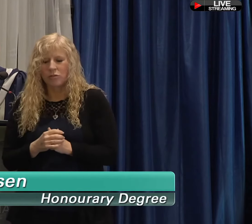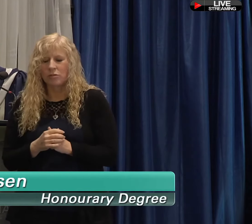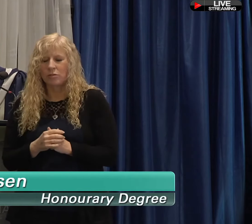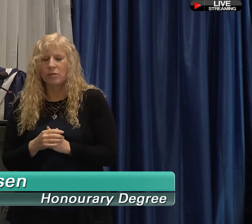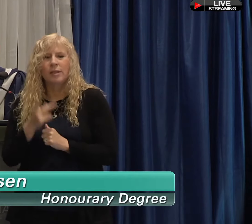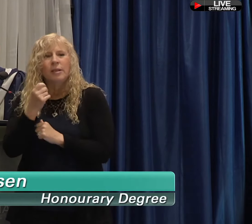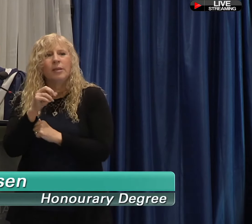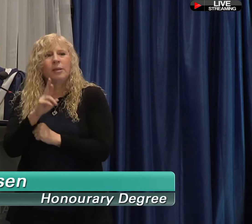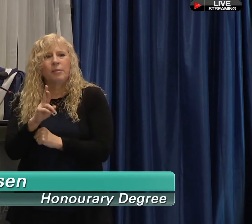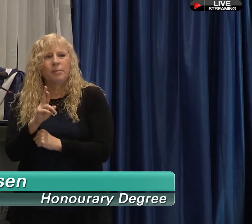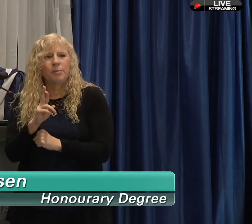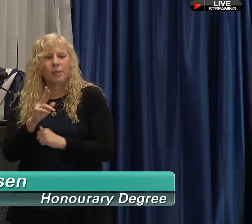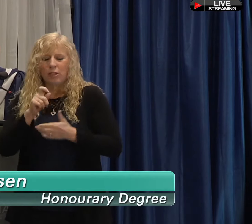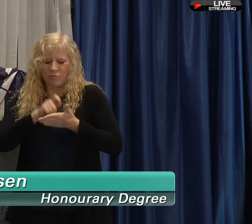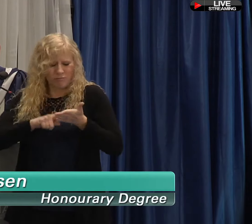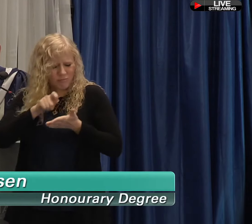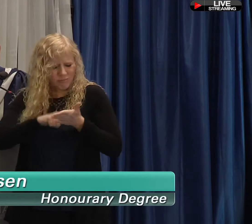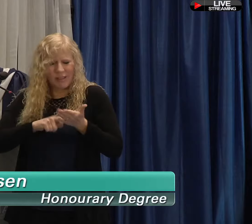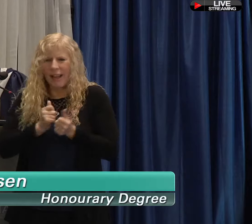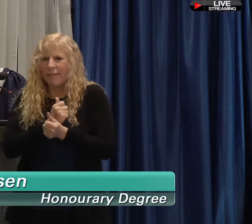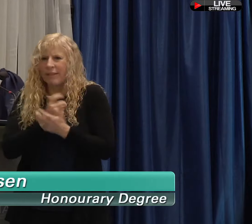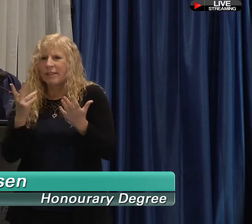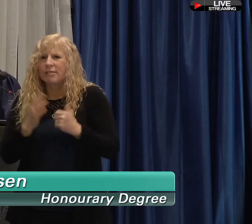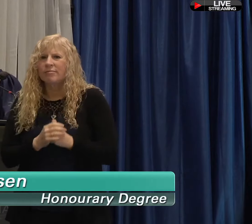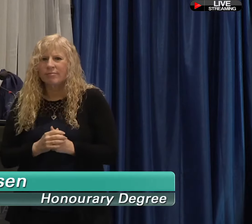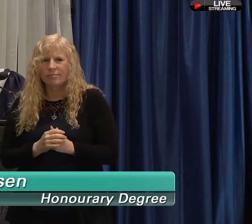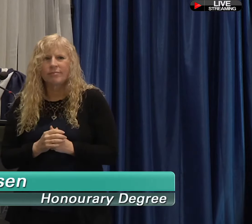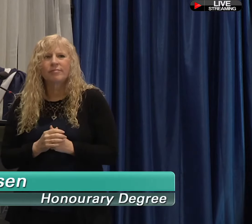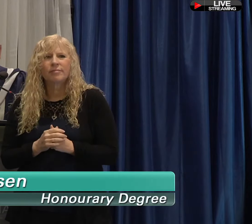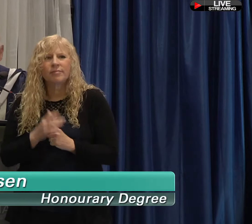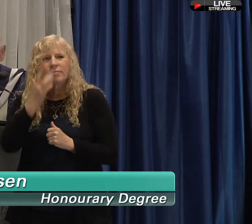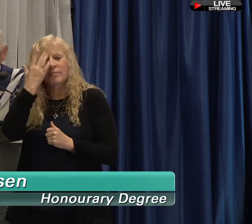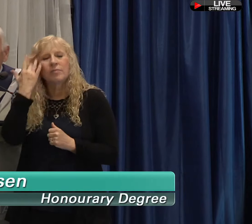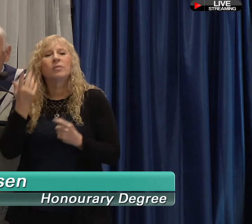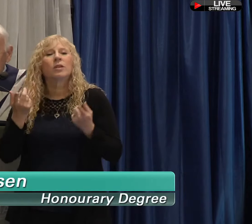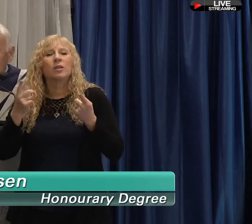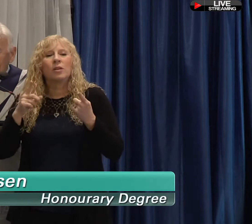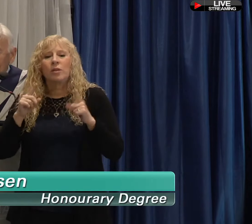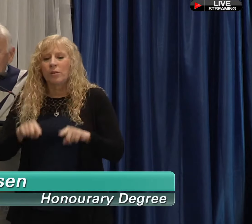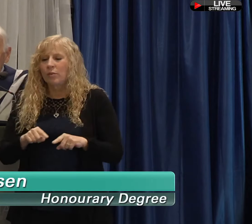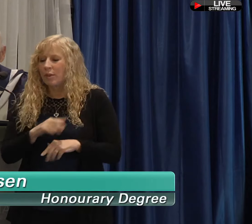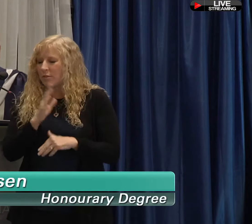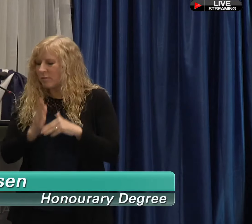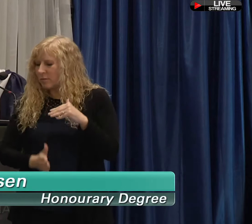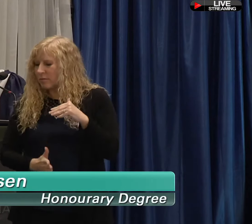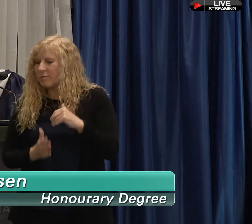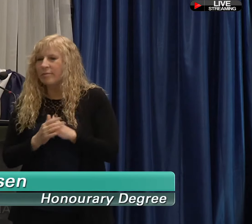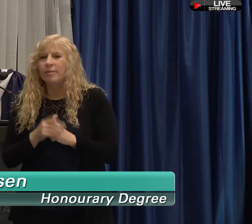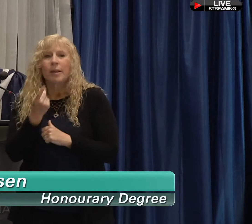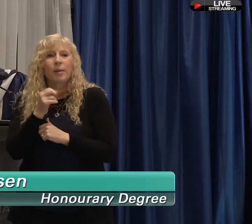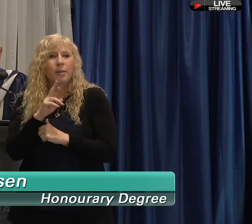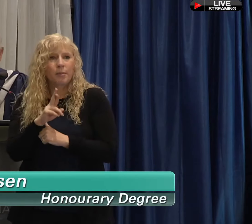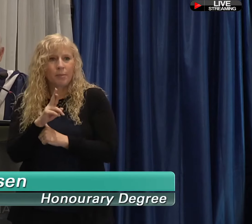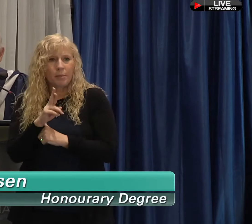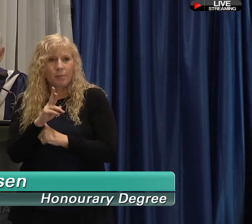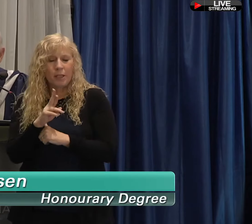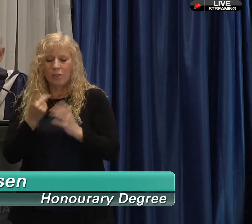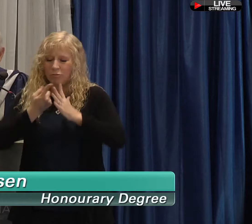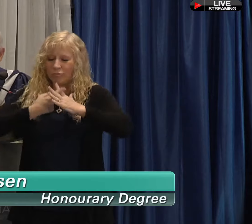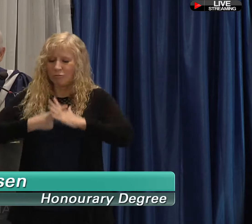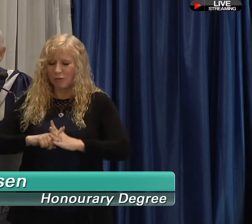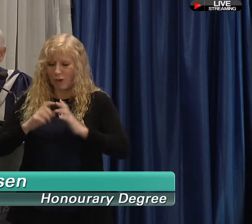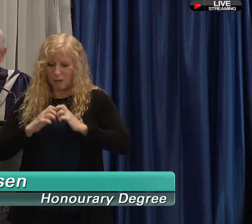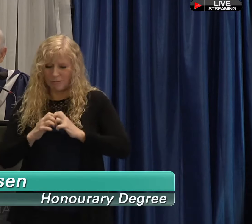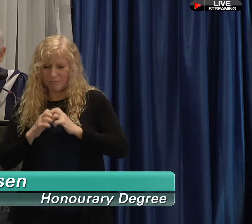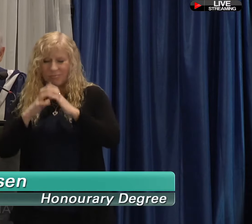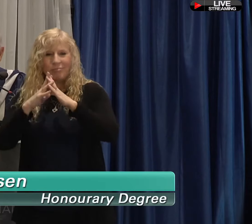Peter documented it all. Immediately upon his internment in Terezin, Peter started a newspaper